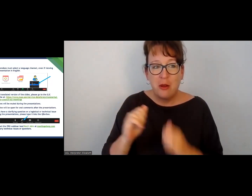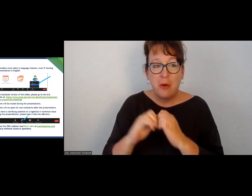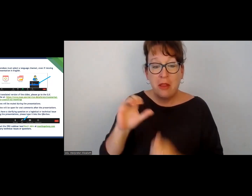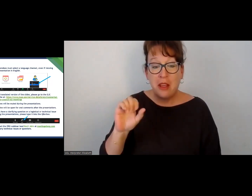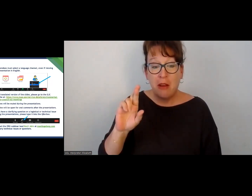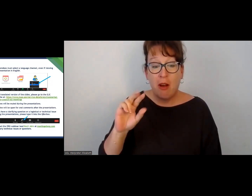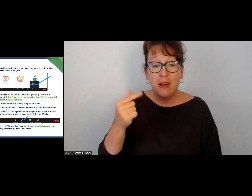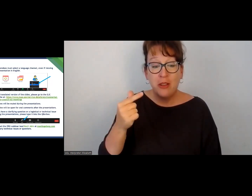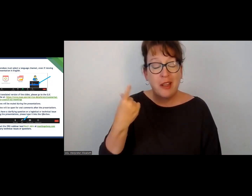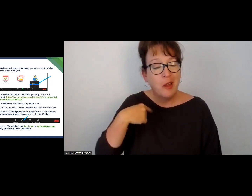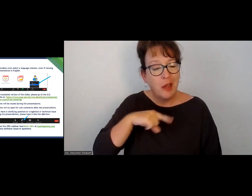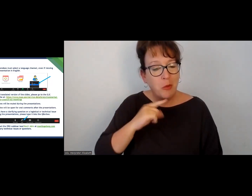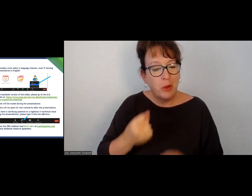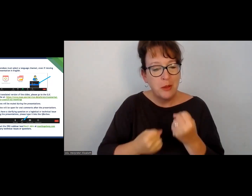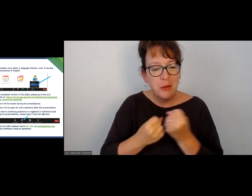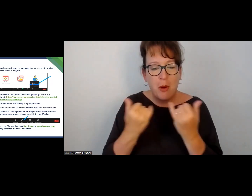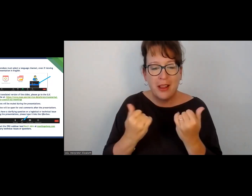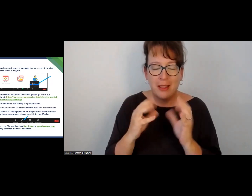webinar.